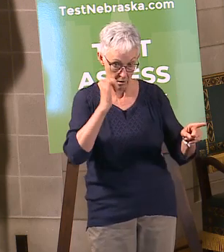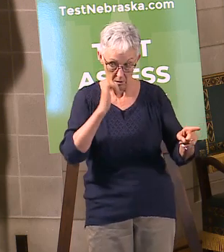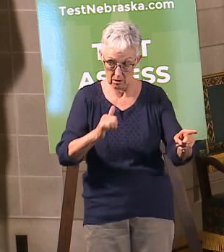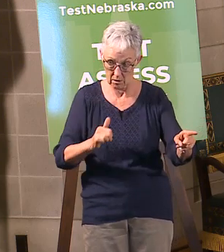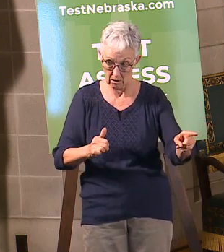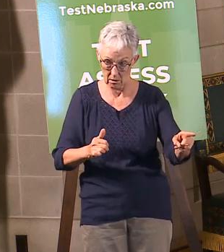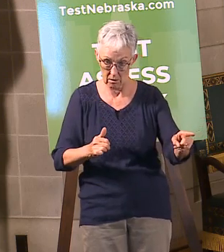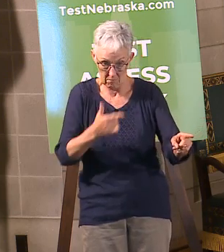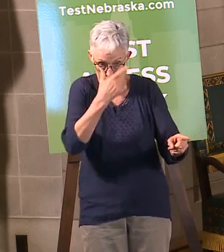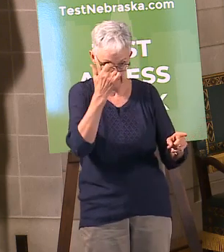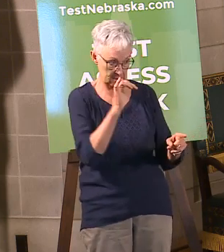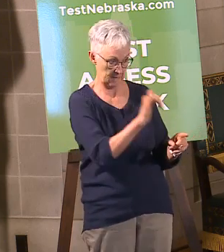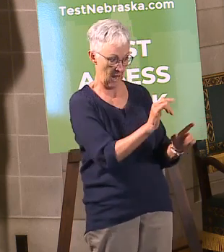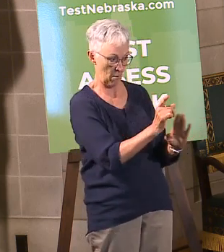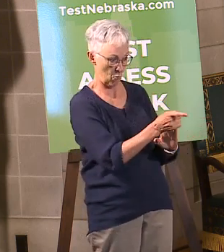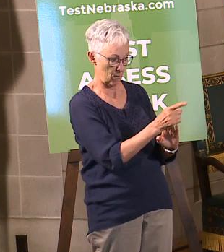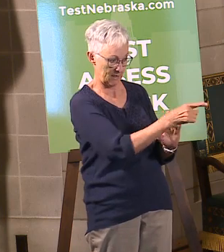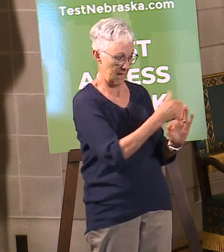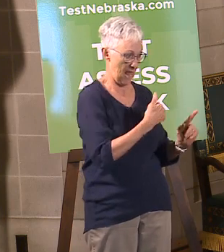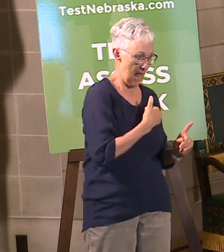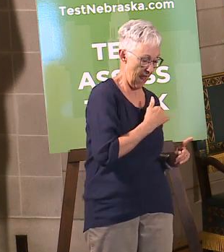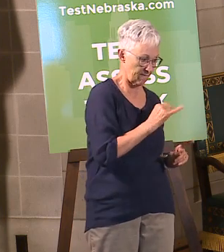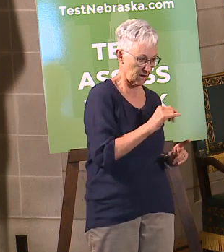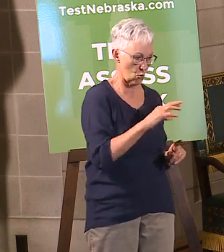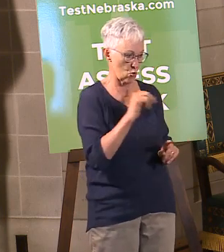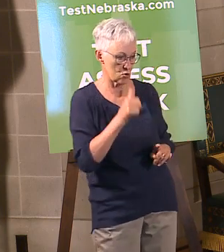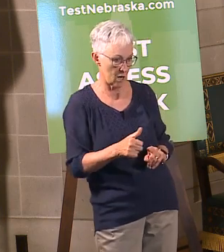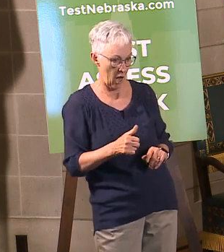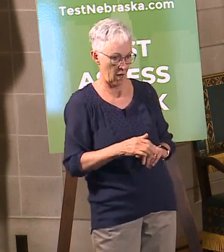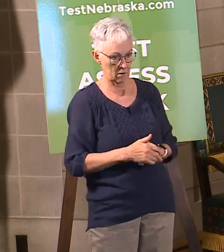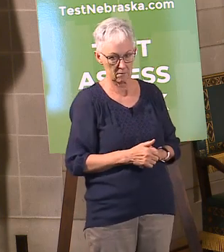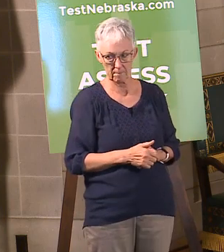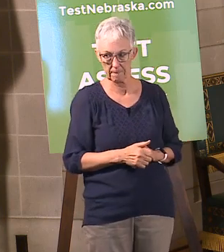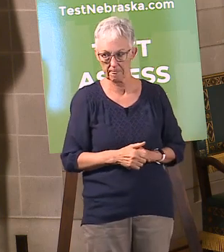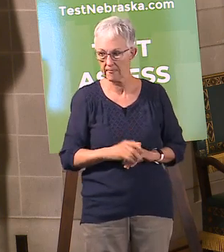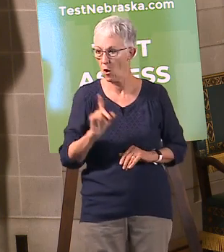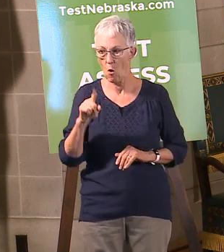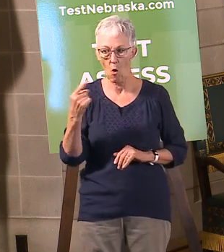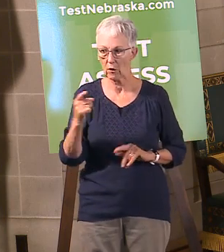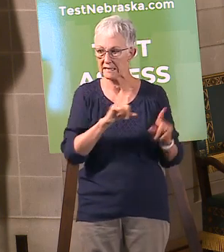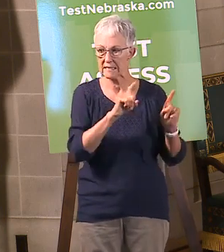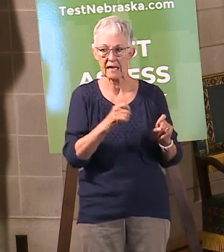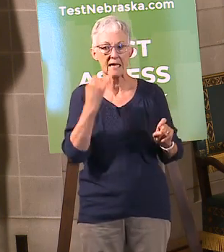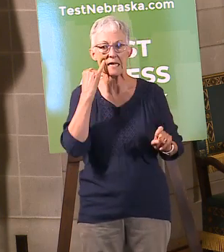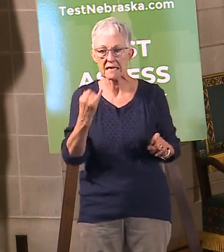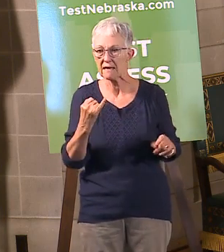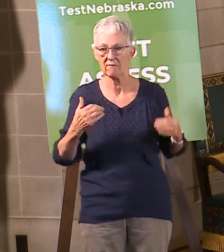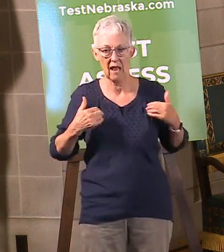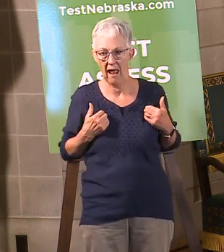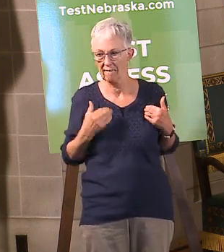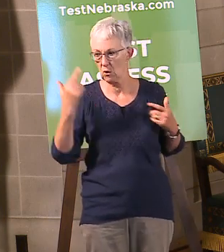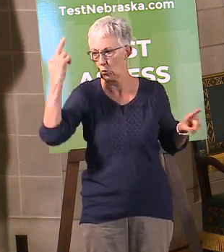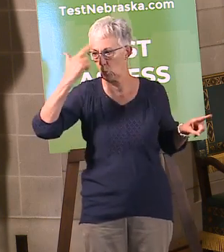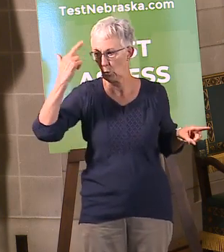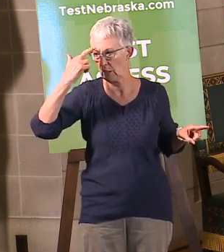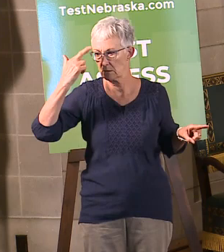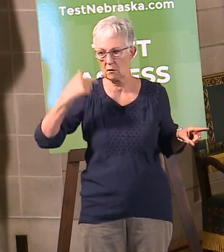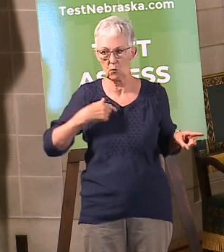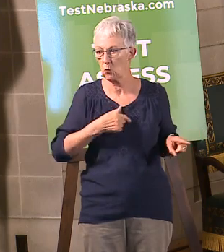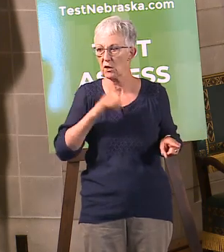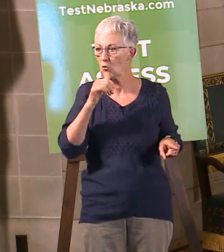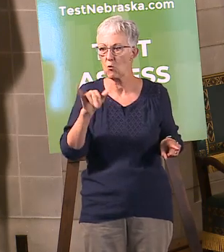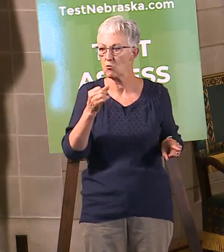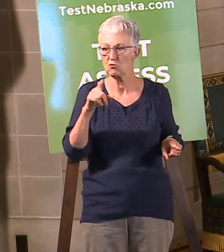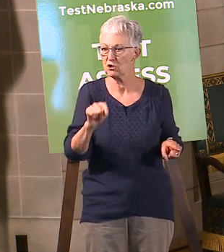time is the emphasis, wouldn't it seem? Only if they had a reason to be tested. So we're not just randomly testing healthcare